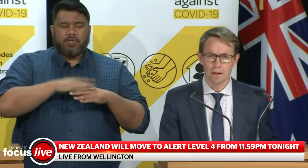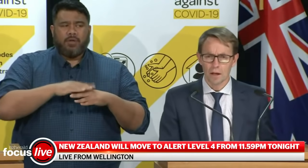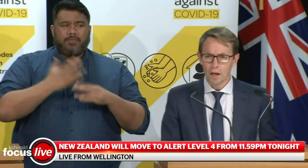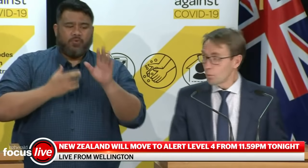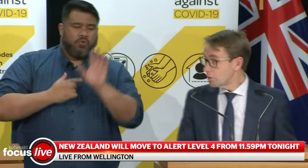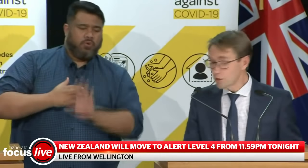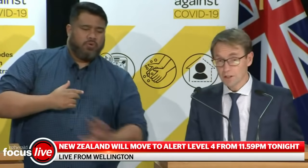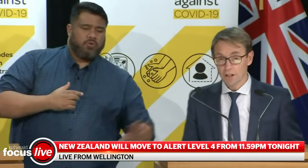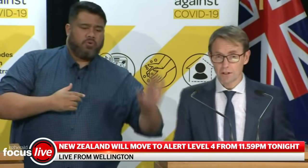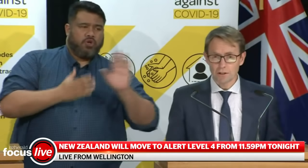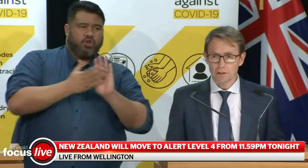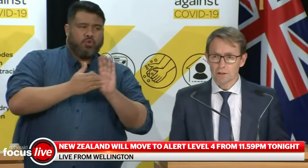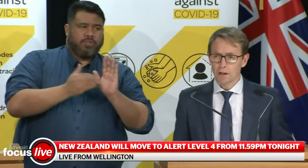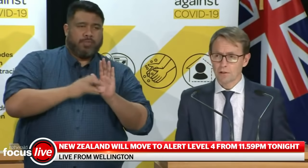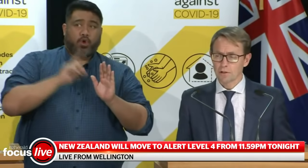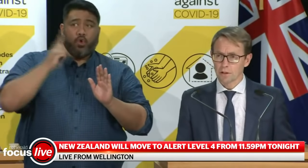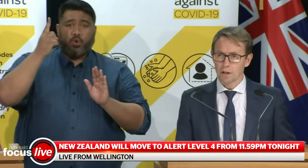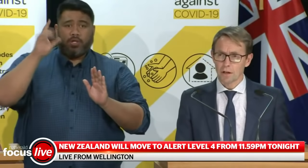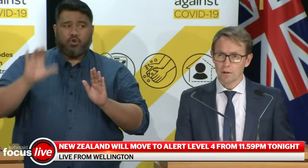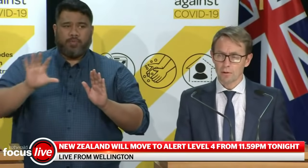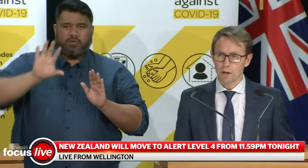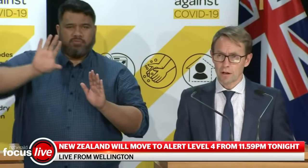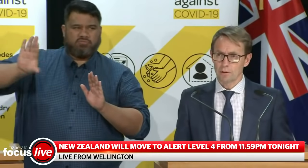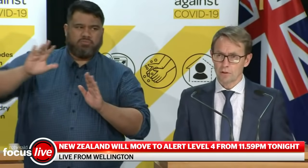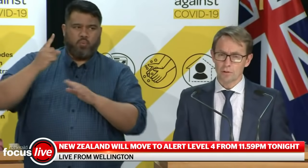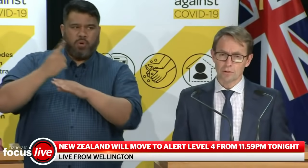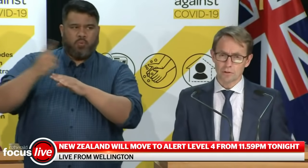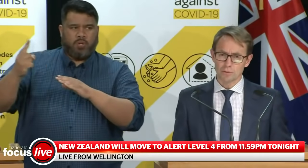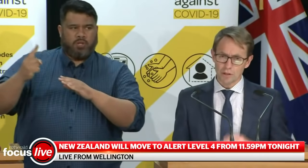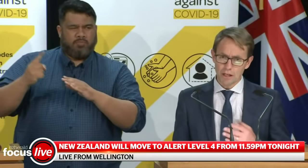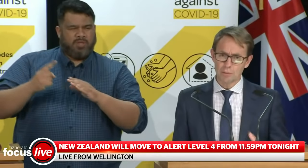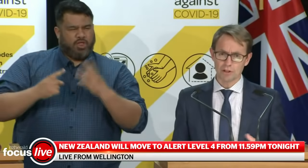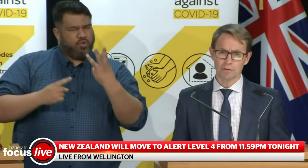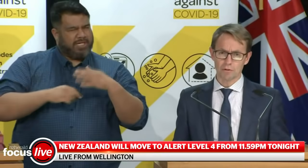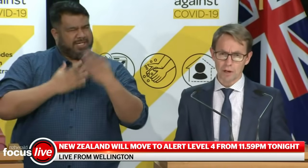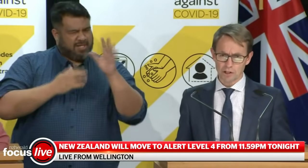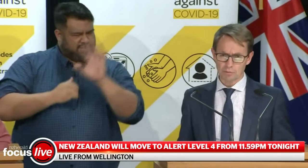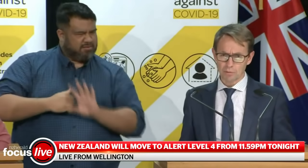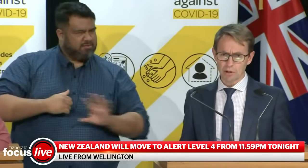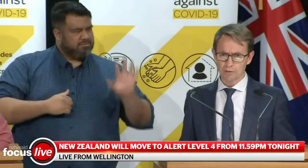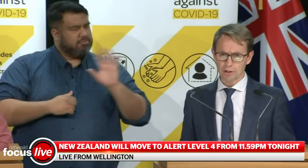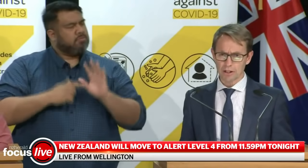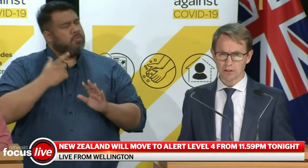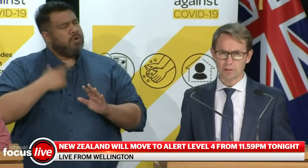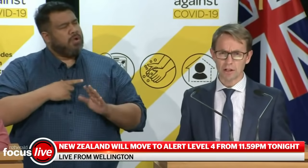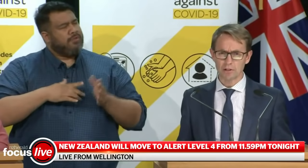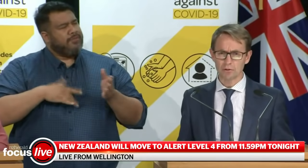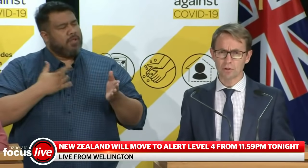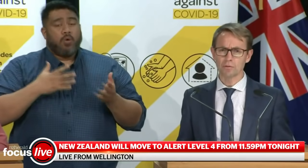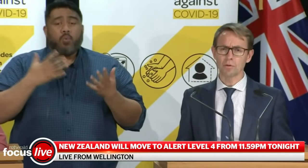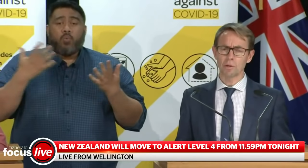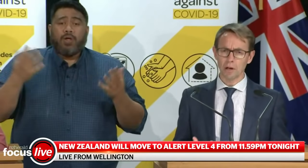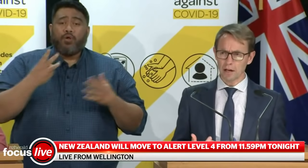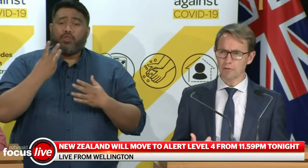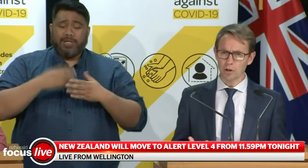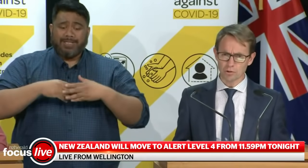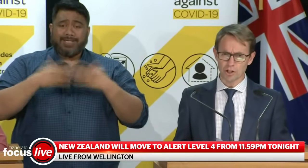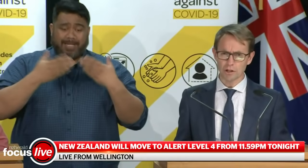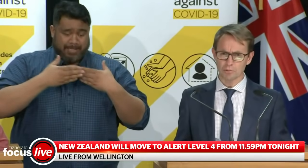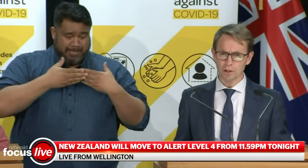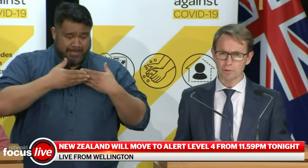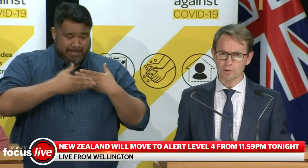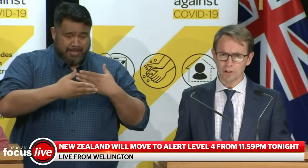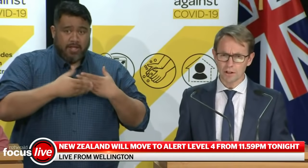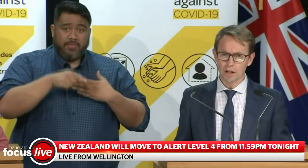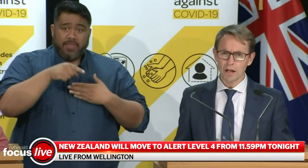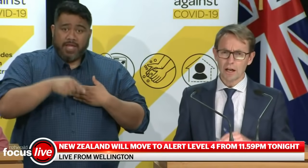lockdown? We've discussed this, and there are some key bits of information we will have in the next 3 days. First of all, we will have the whole